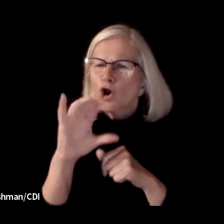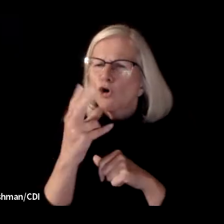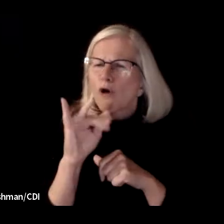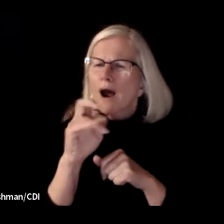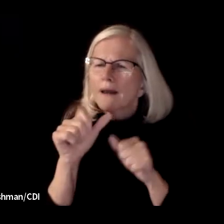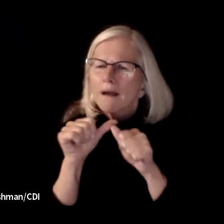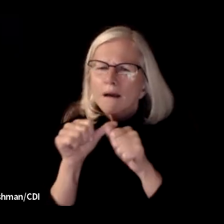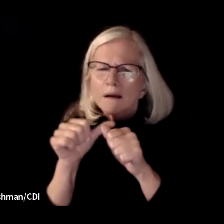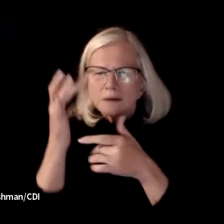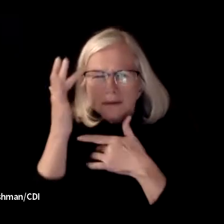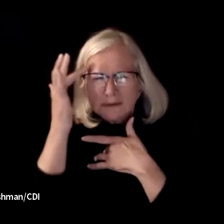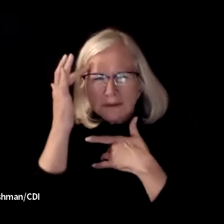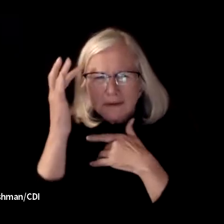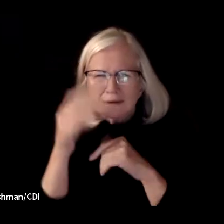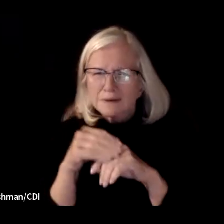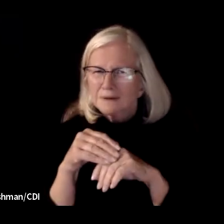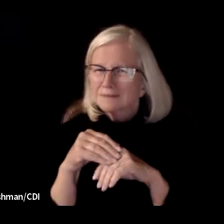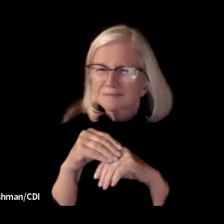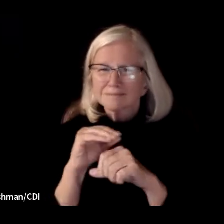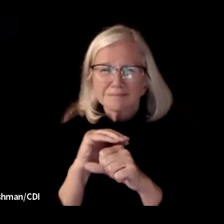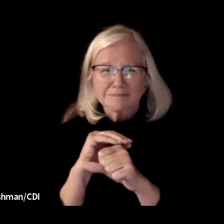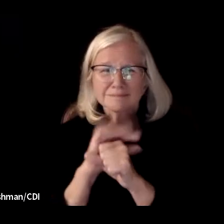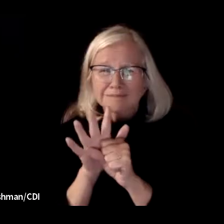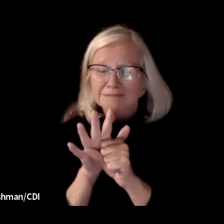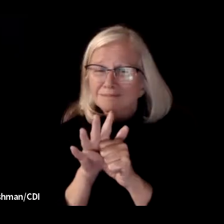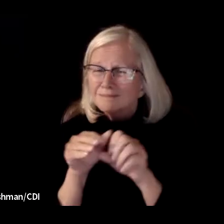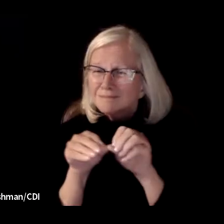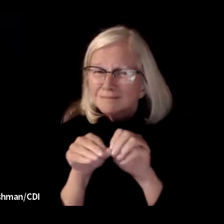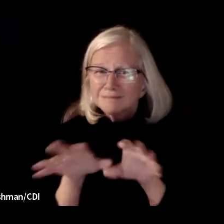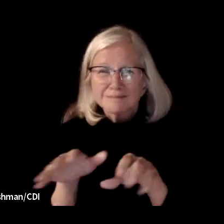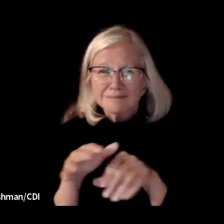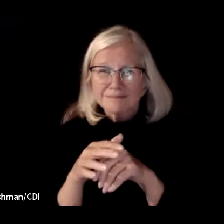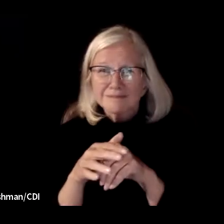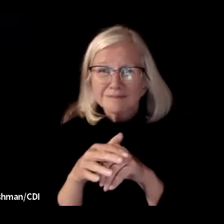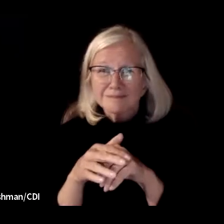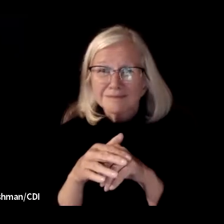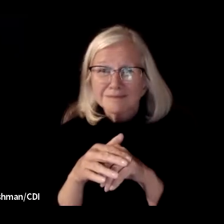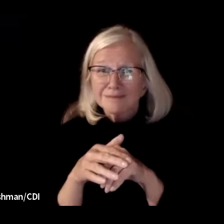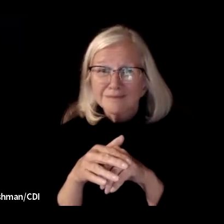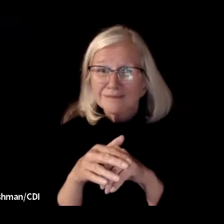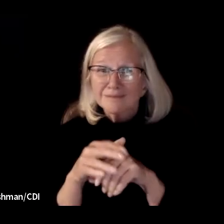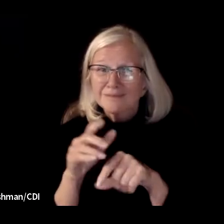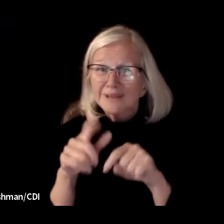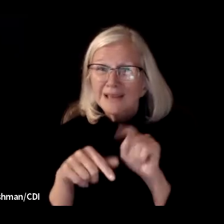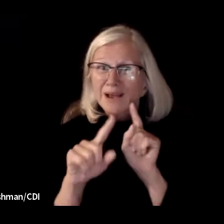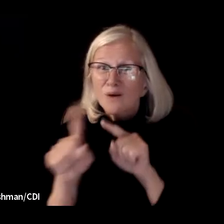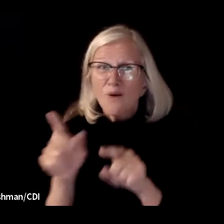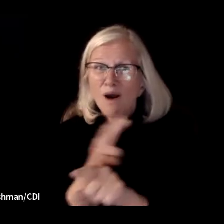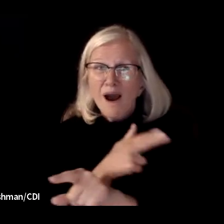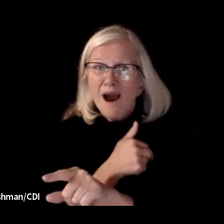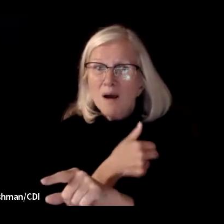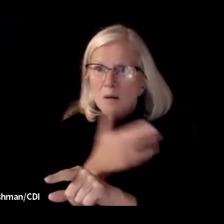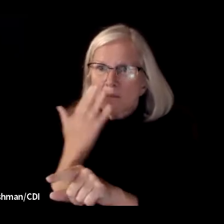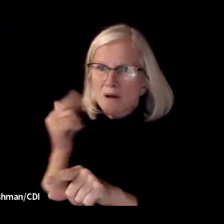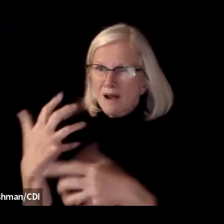because of people not seeking the care for a lot of reasons. It was a very busy trauma